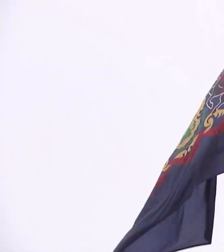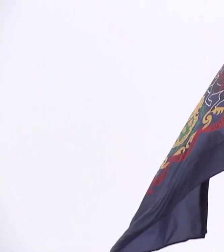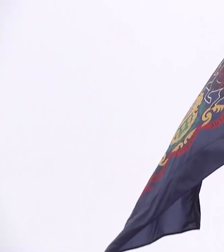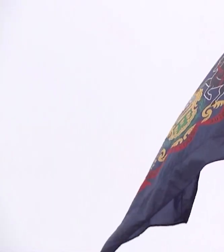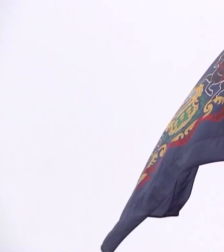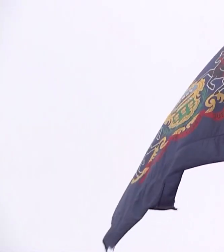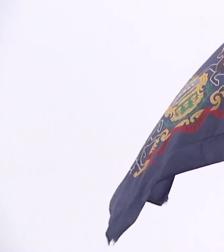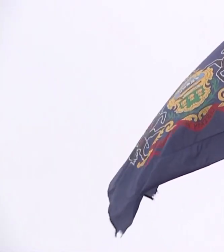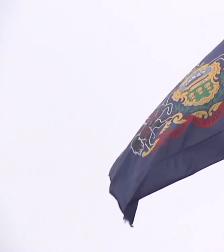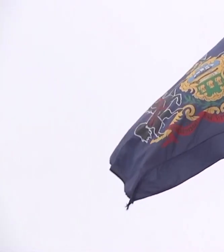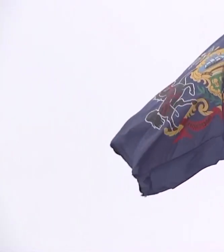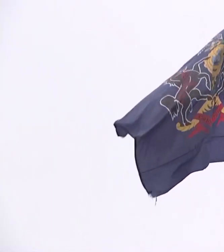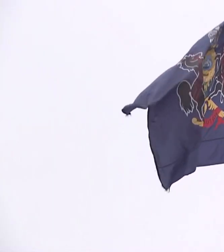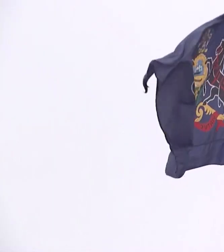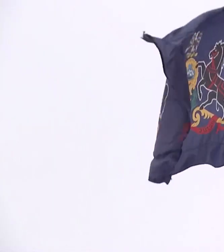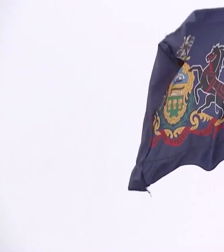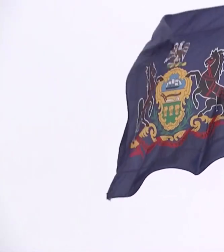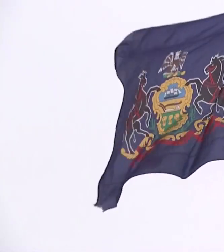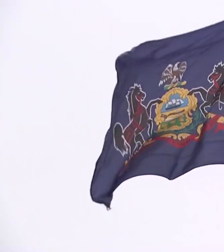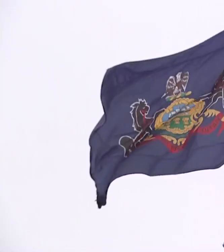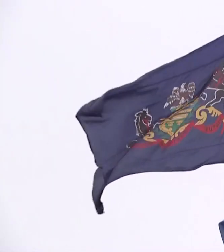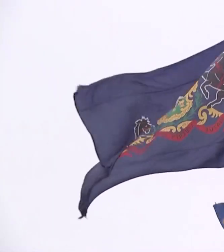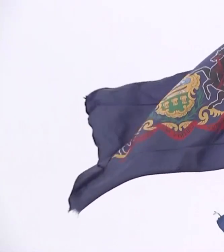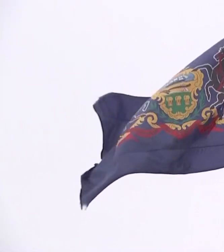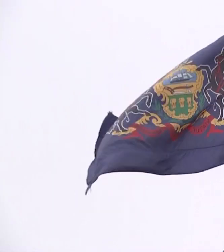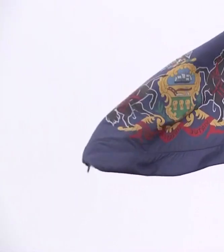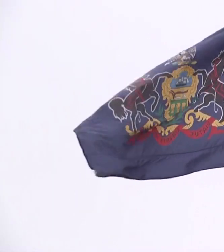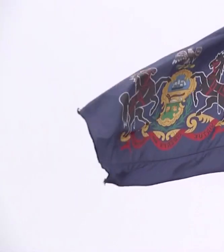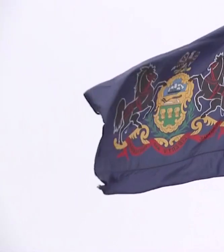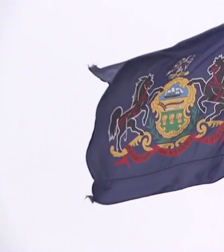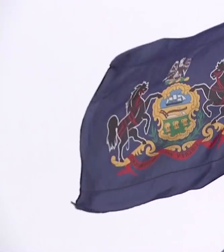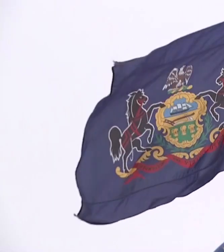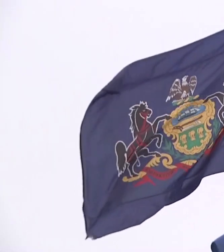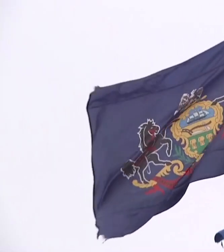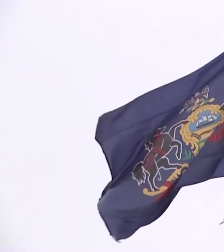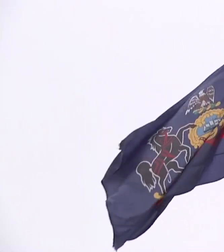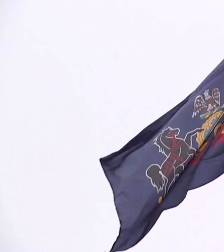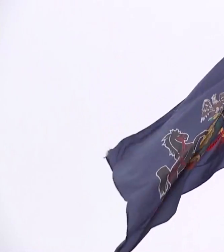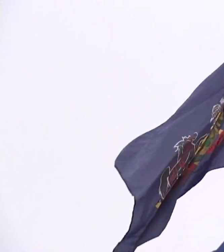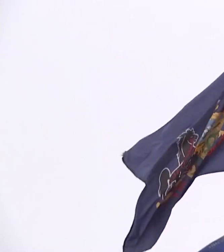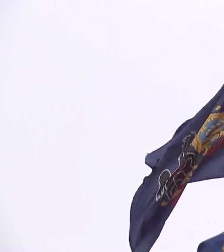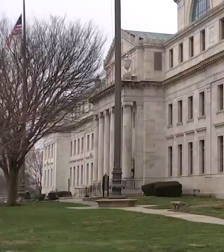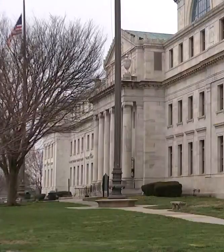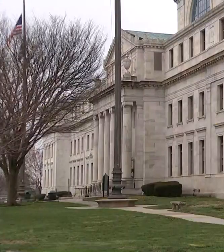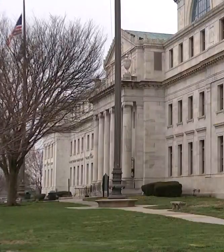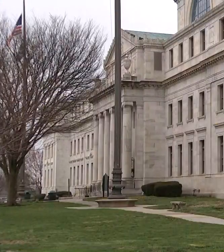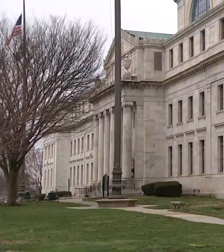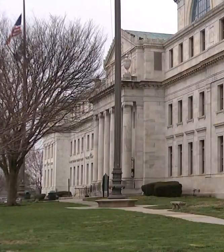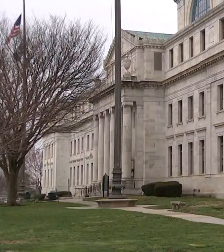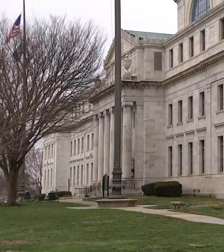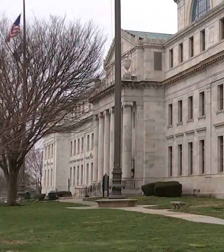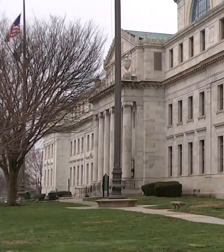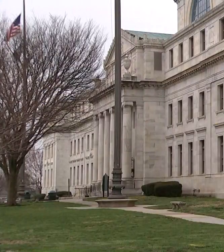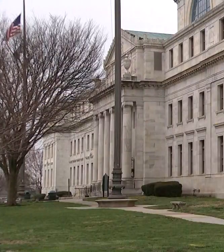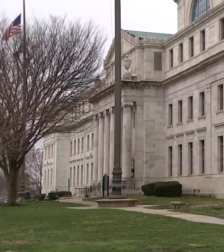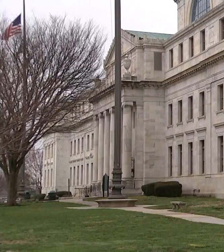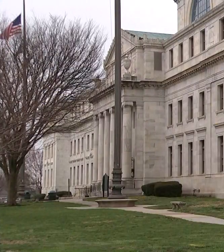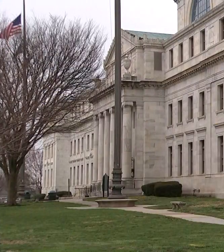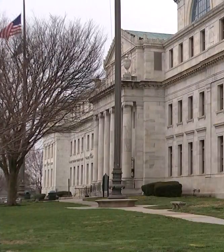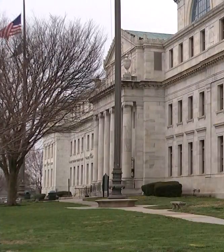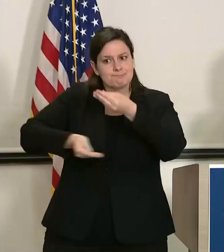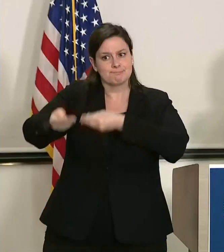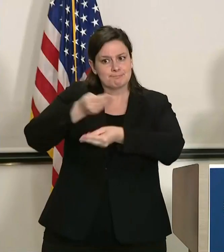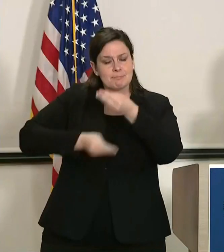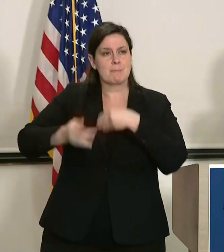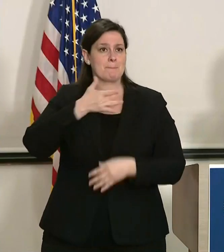this. And with a combined 24 cases of coronavirus, Chester and Delaware counties will get through the outbreak together.